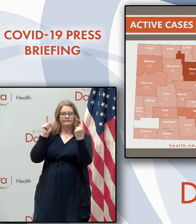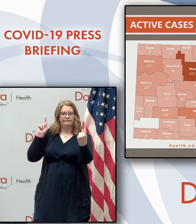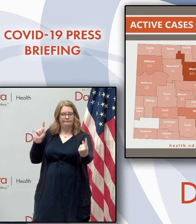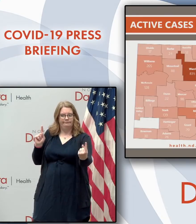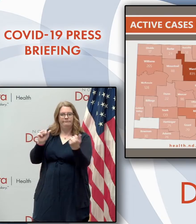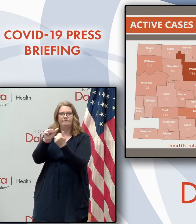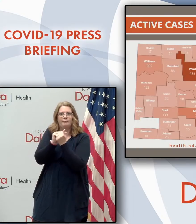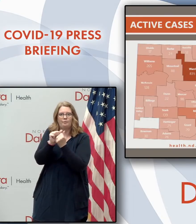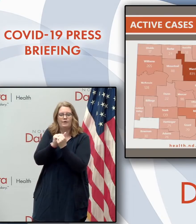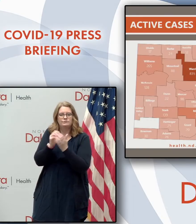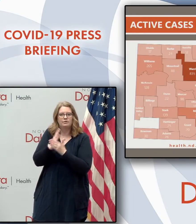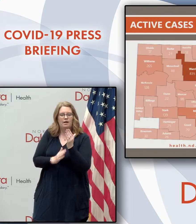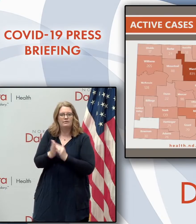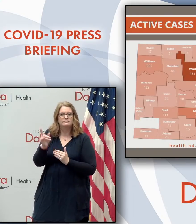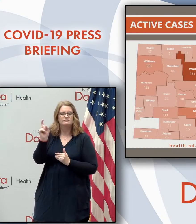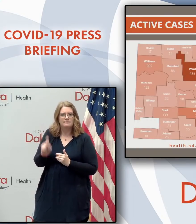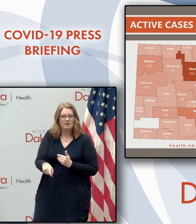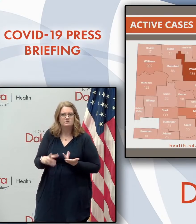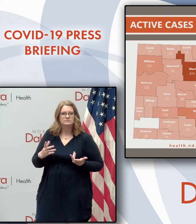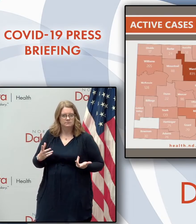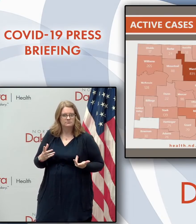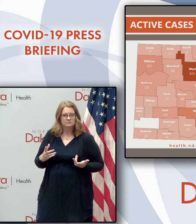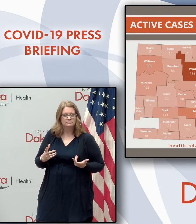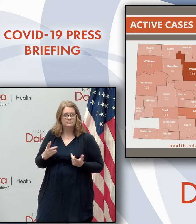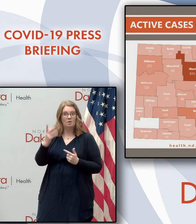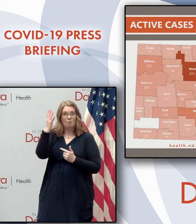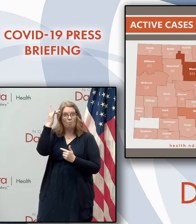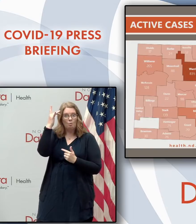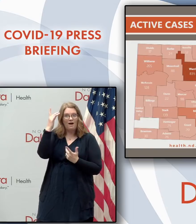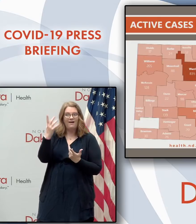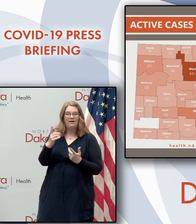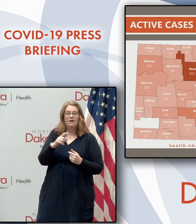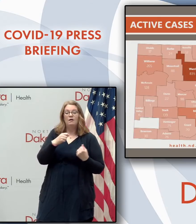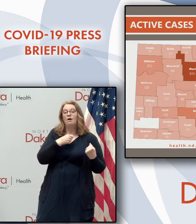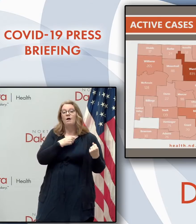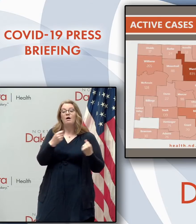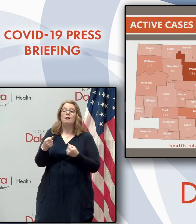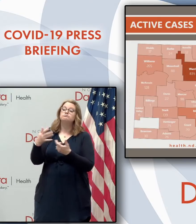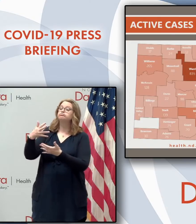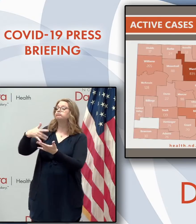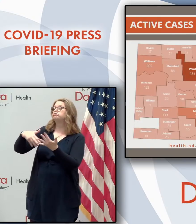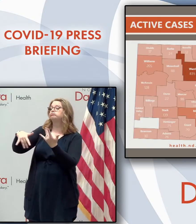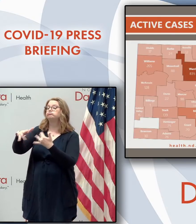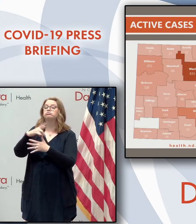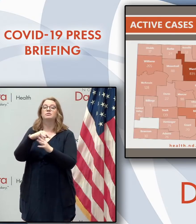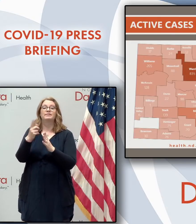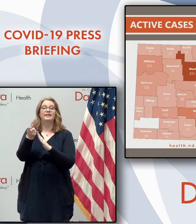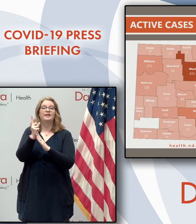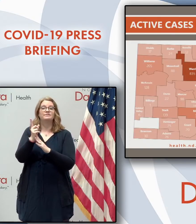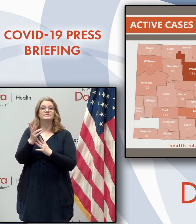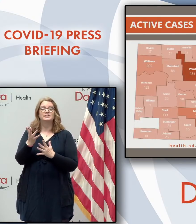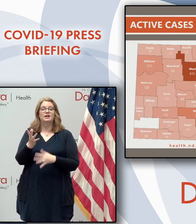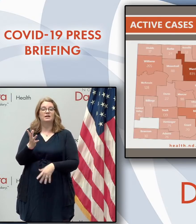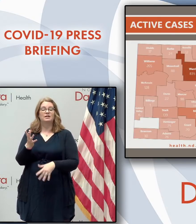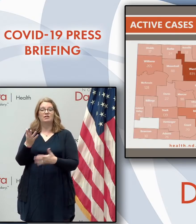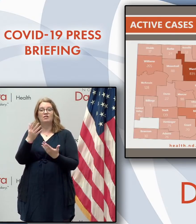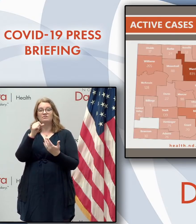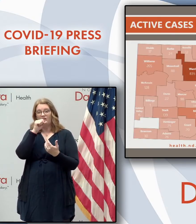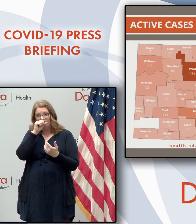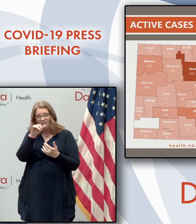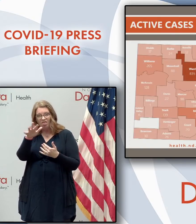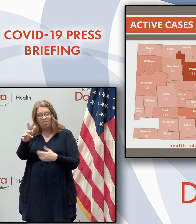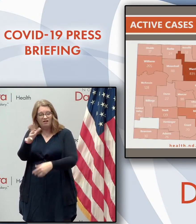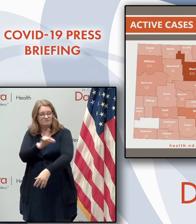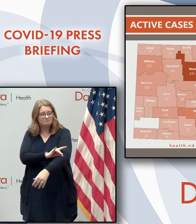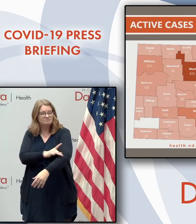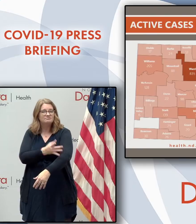washing your hands, you're doing all those things so that you're not someone either gets it yourself or carries it back to your community. When